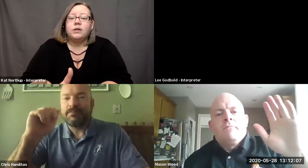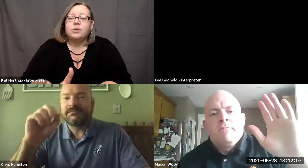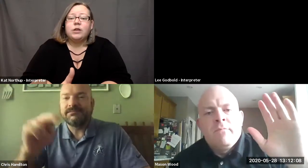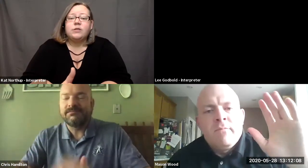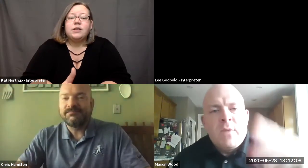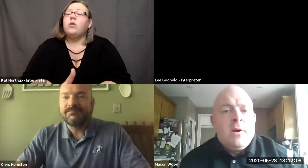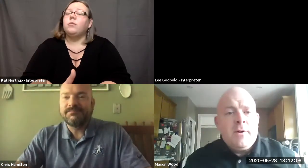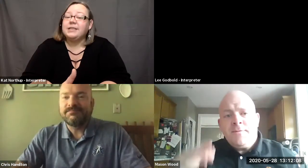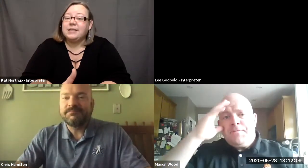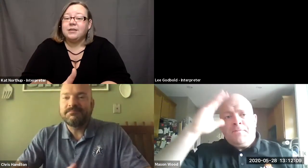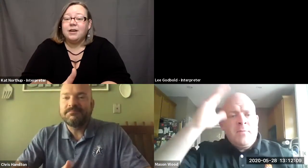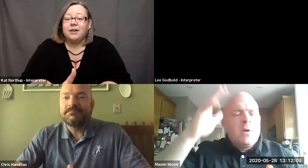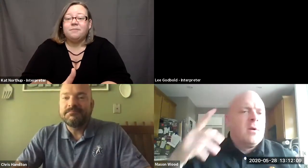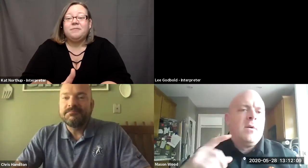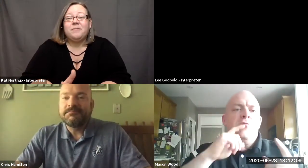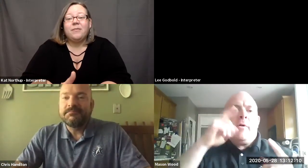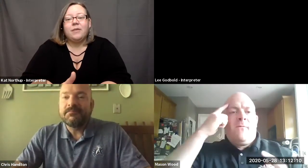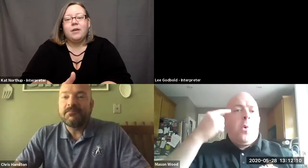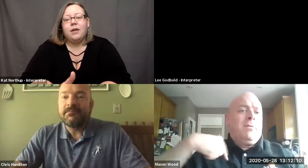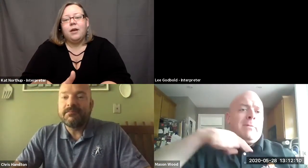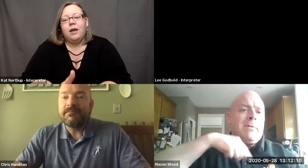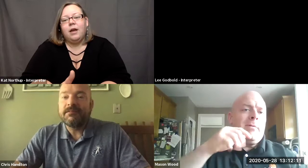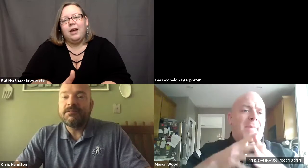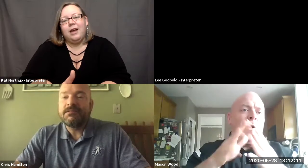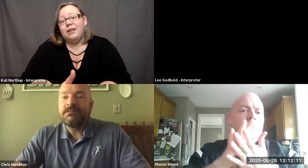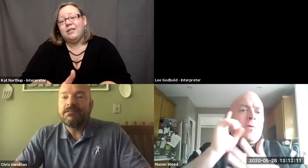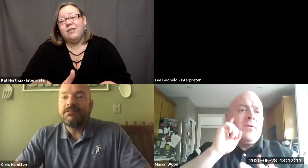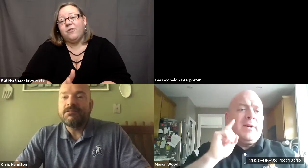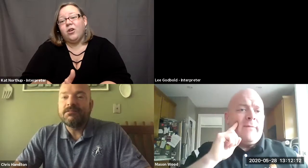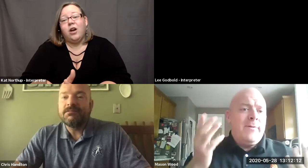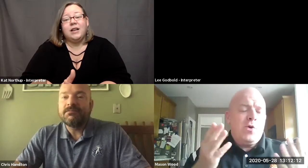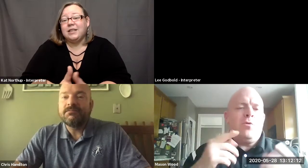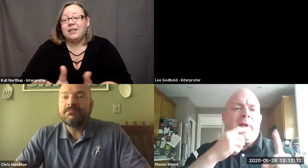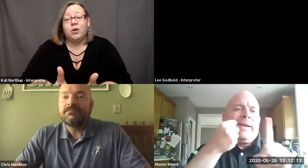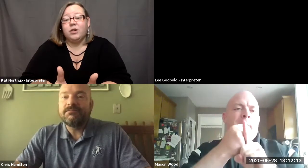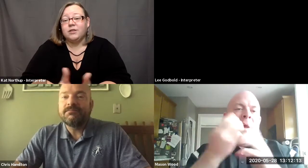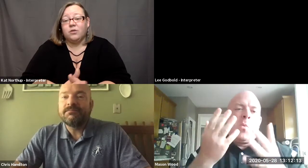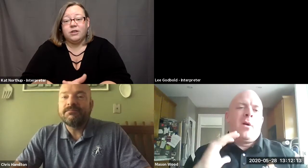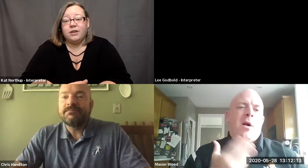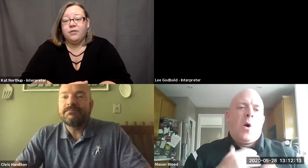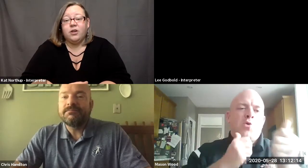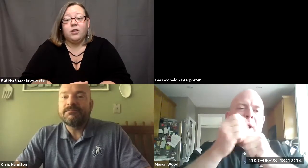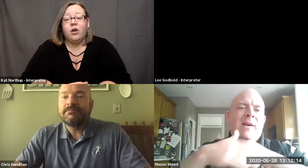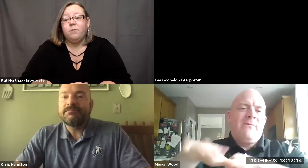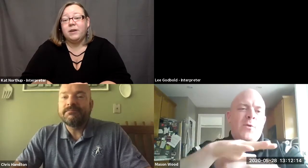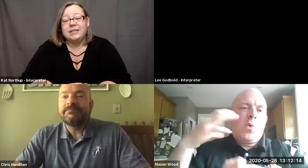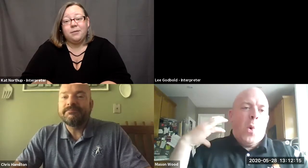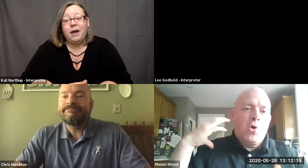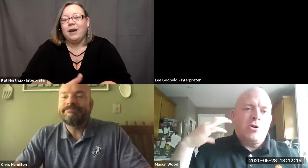Someone else? Oh, Mason, yeah. Hey, I think for us at the American School for the Deaf here, our biggest impact